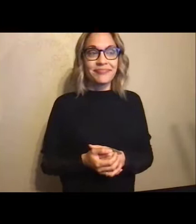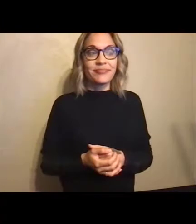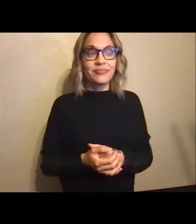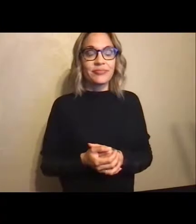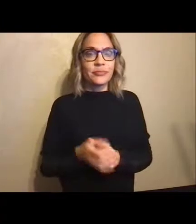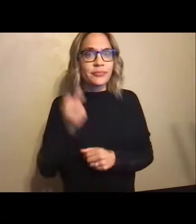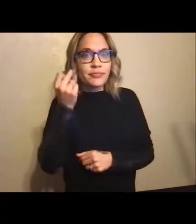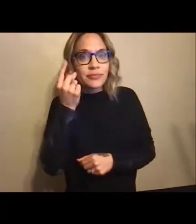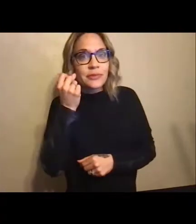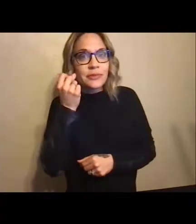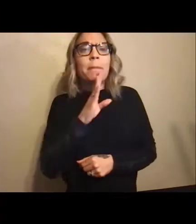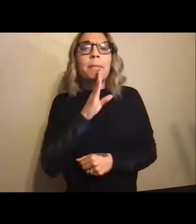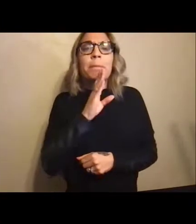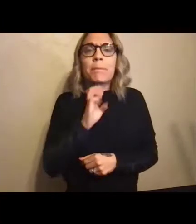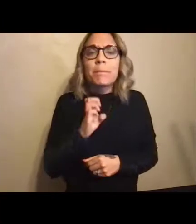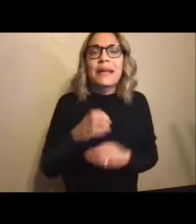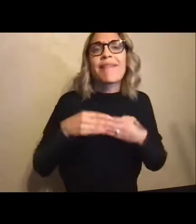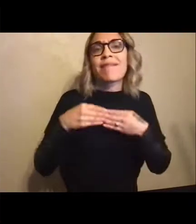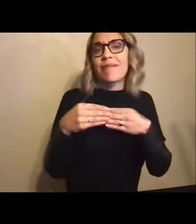earlier.